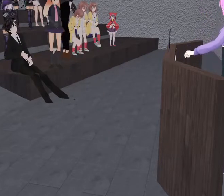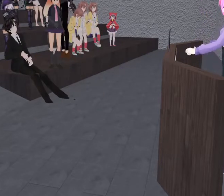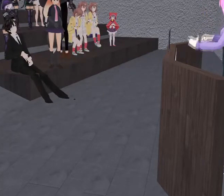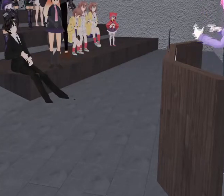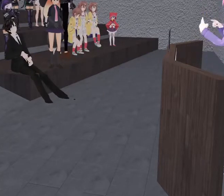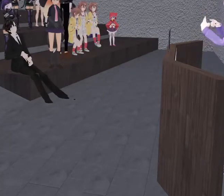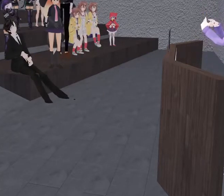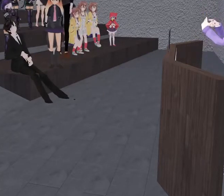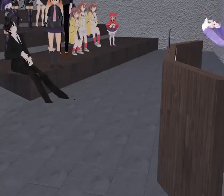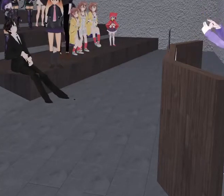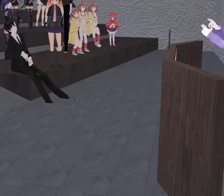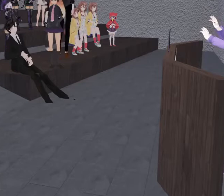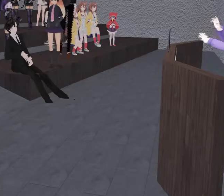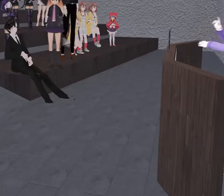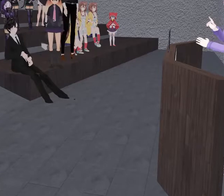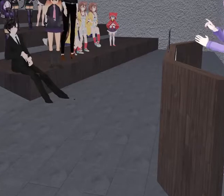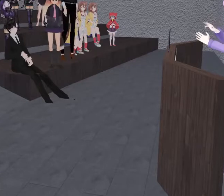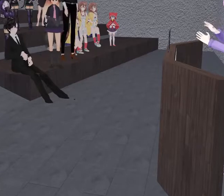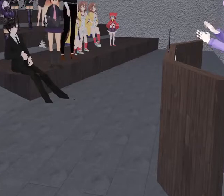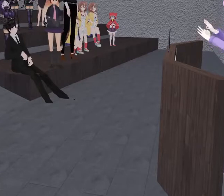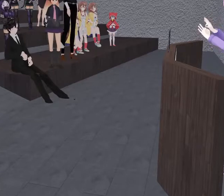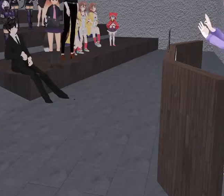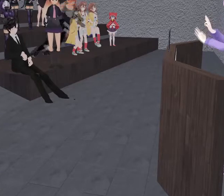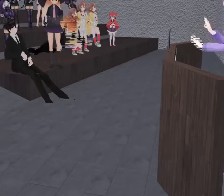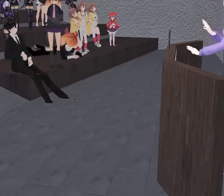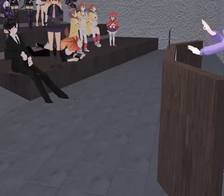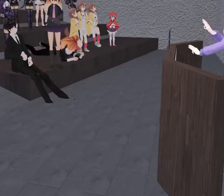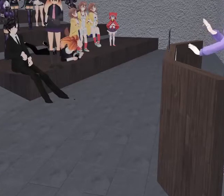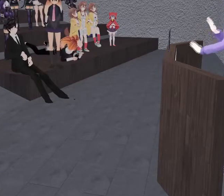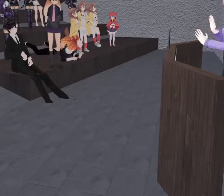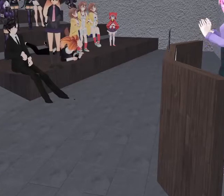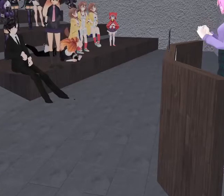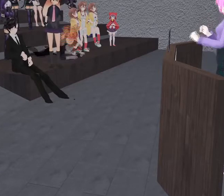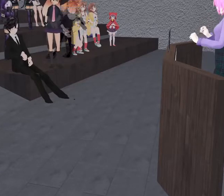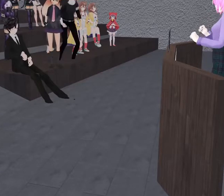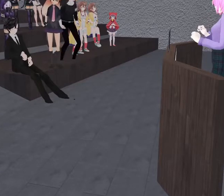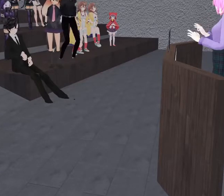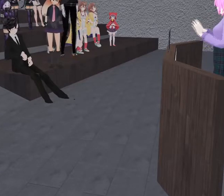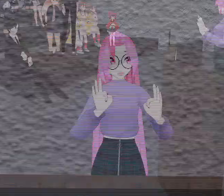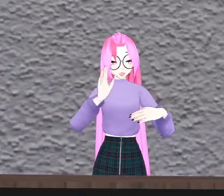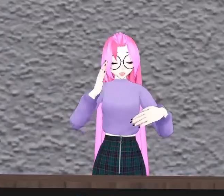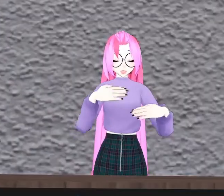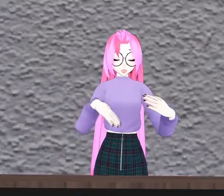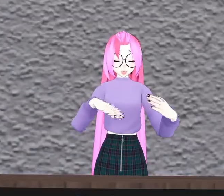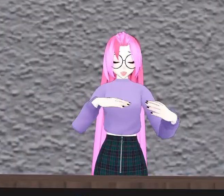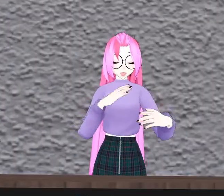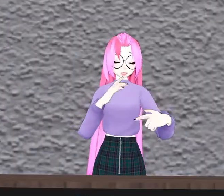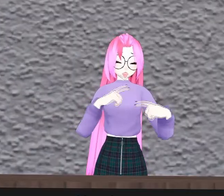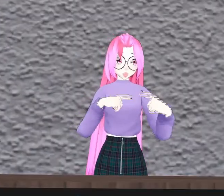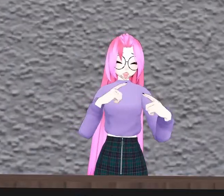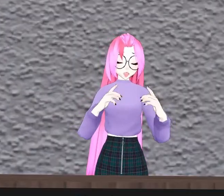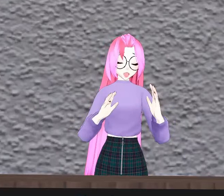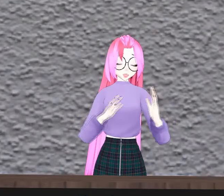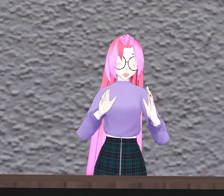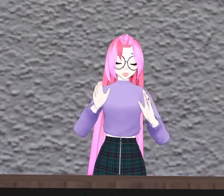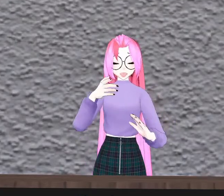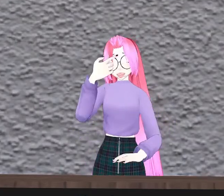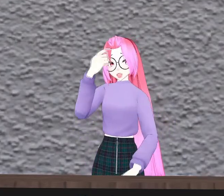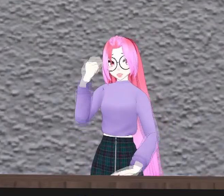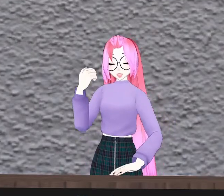Yeah, so eye contact is really important, like more important than like hearing conversation, because you